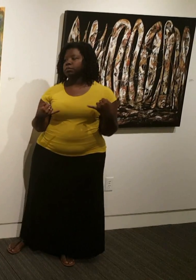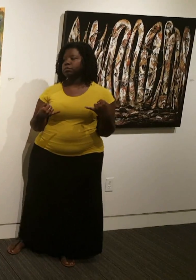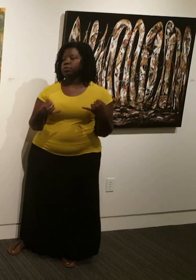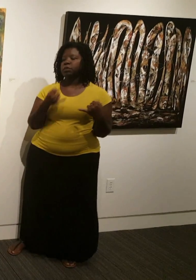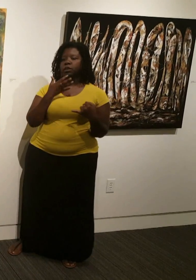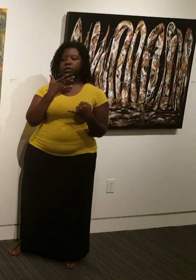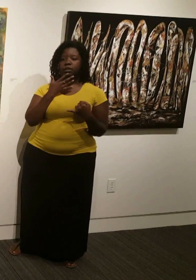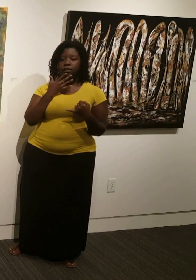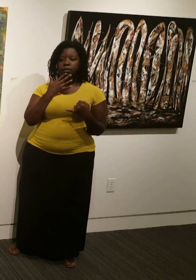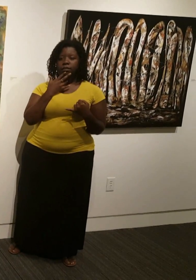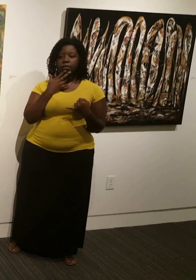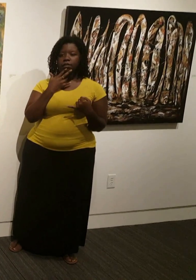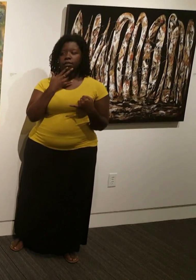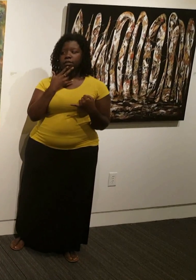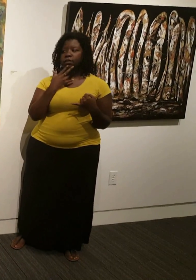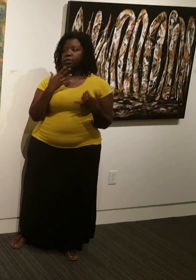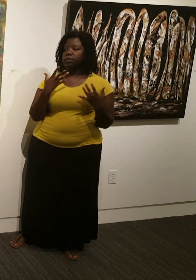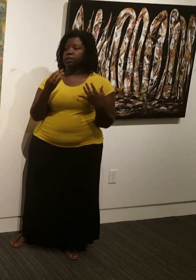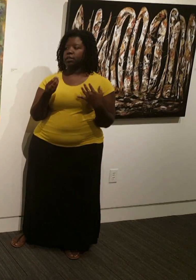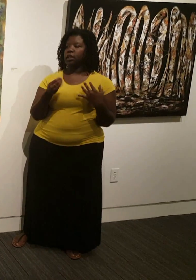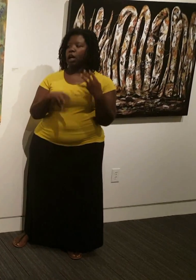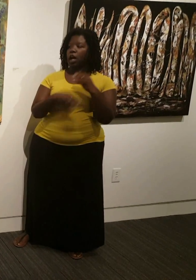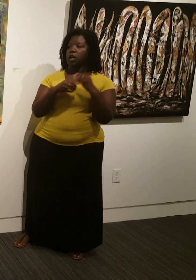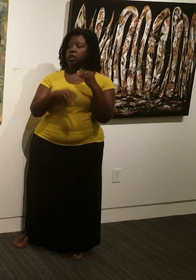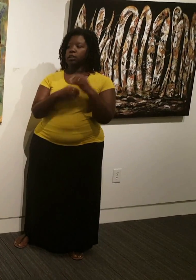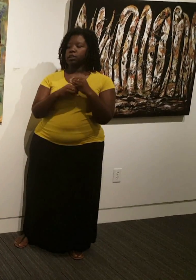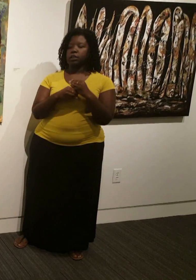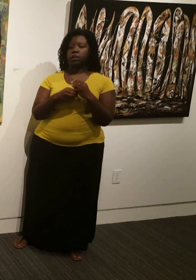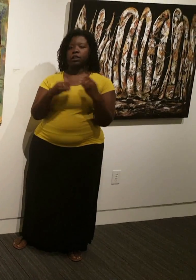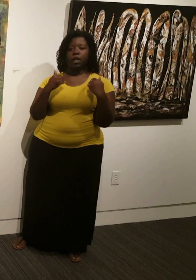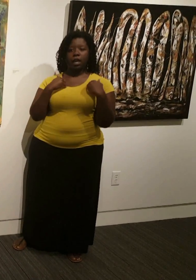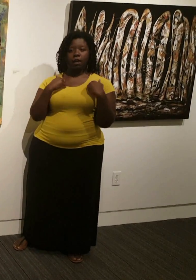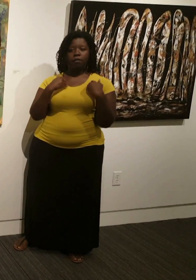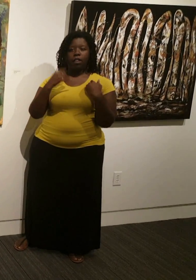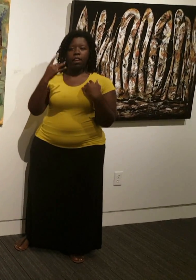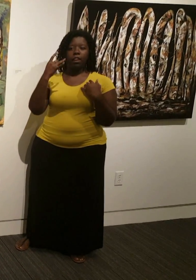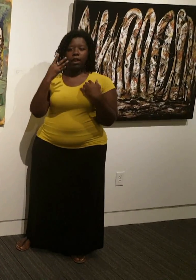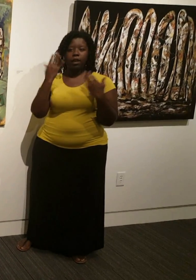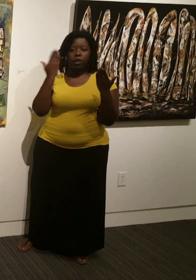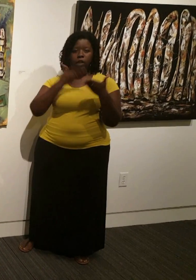color, and make sure I have lights and darks.